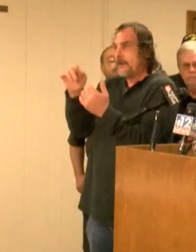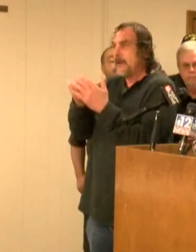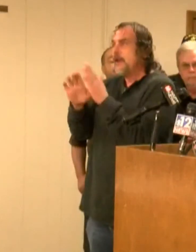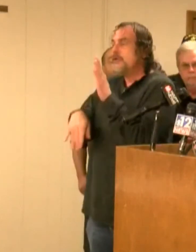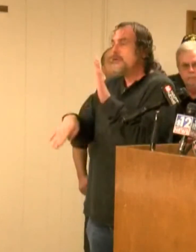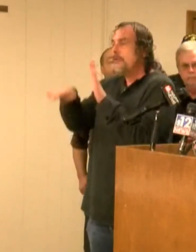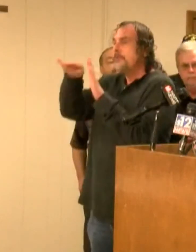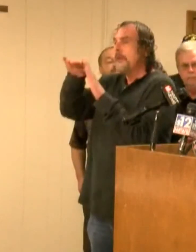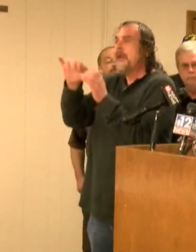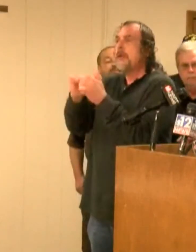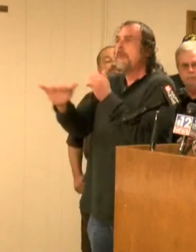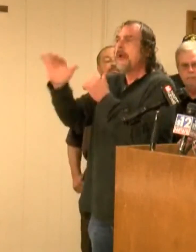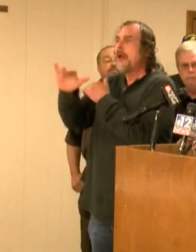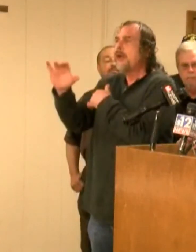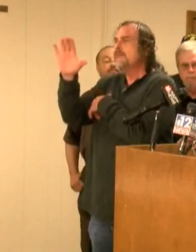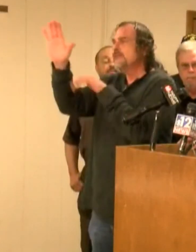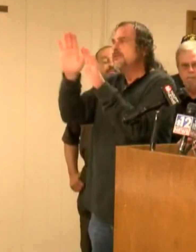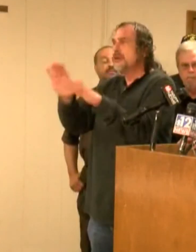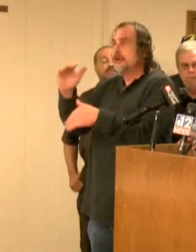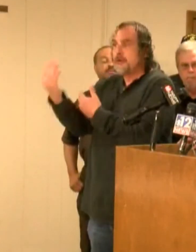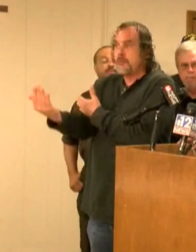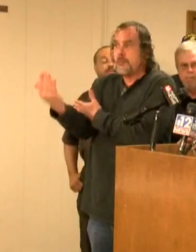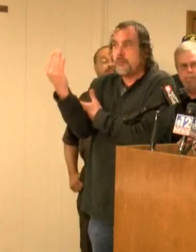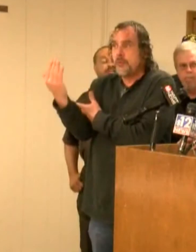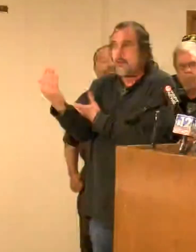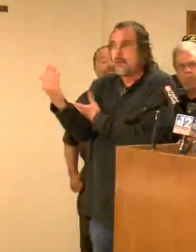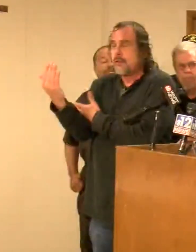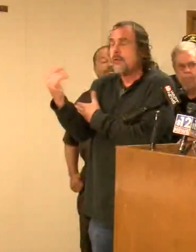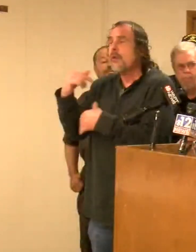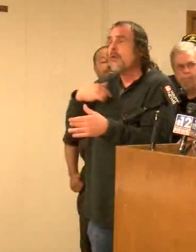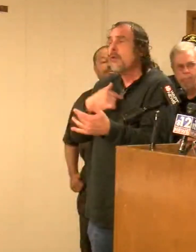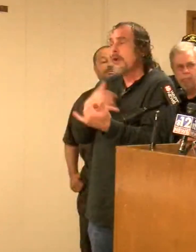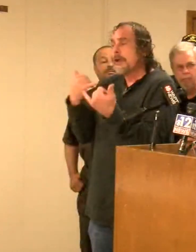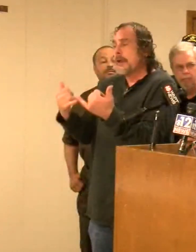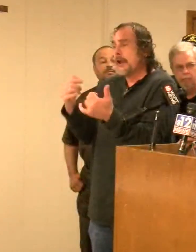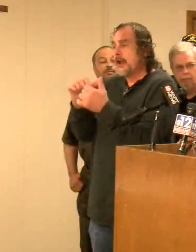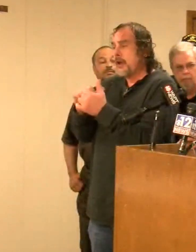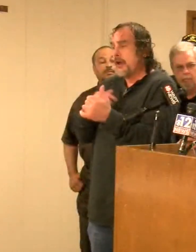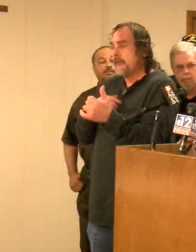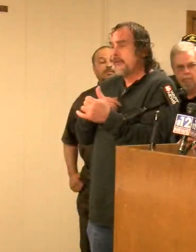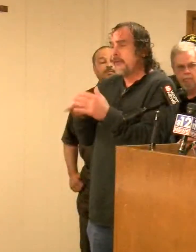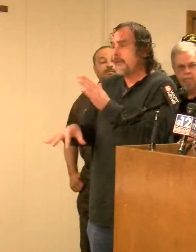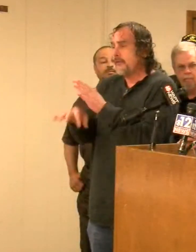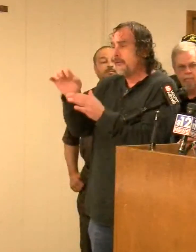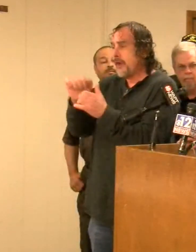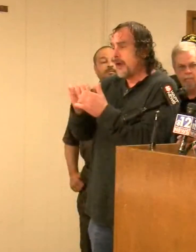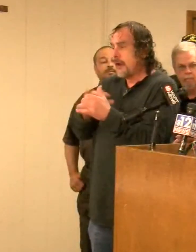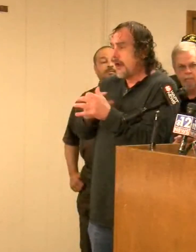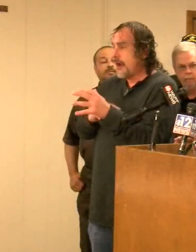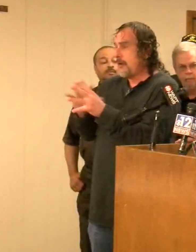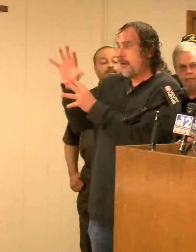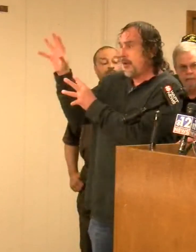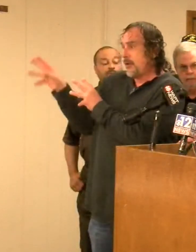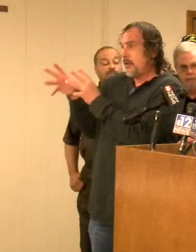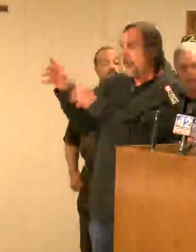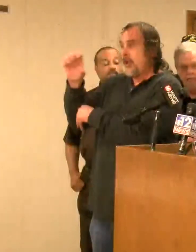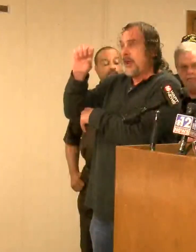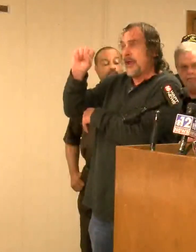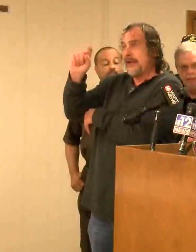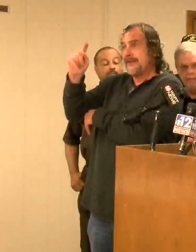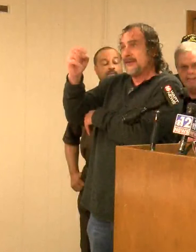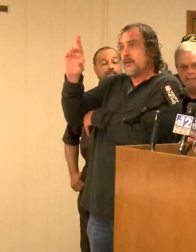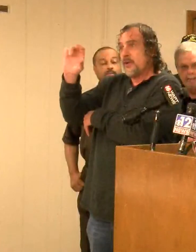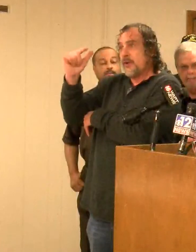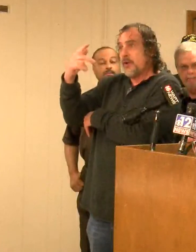sometime Sunday morning. We have got to now recover storage space in the reservoir. I want everyone to understand that.